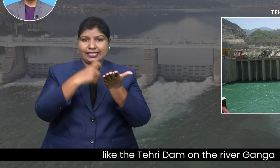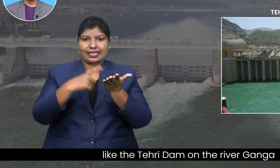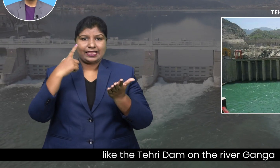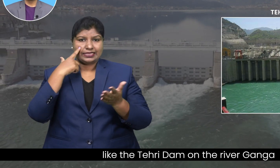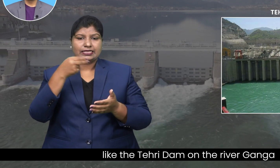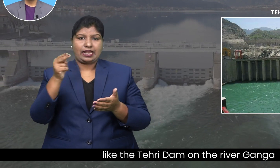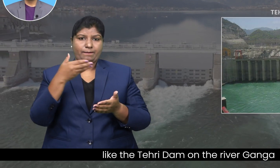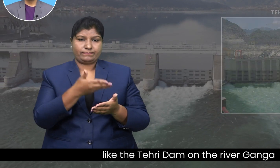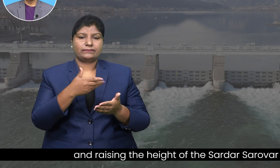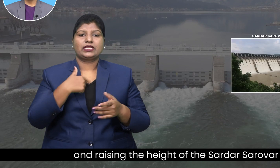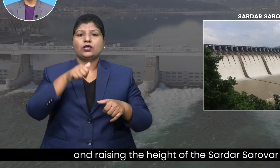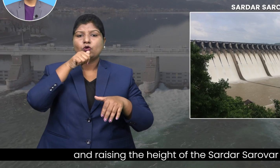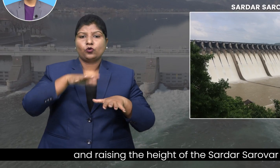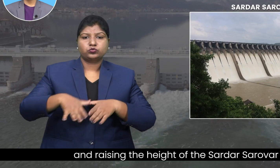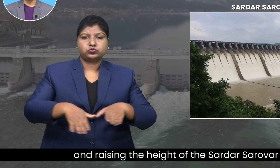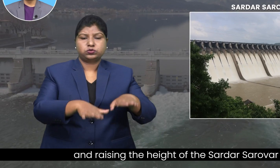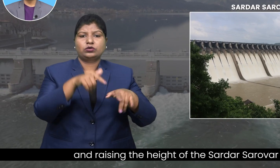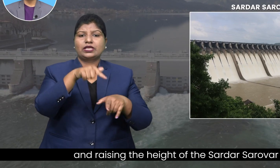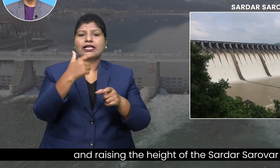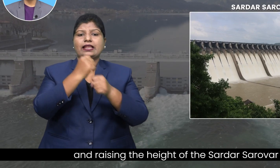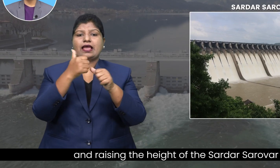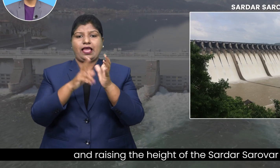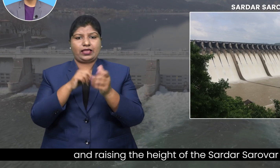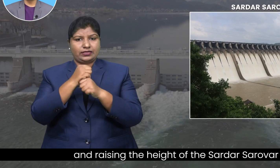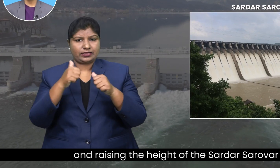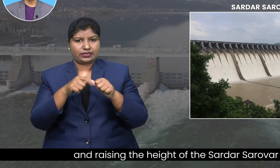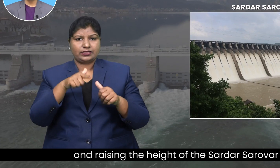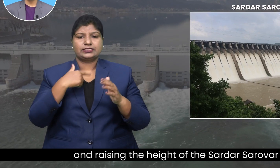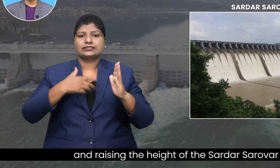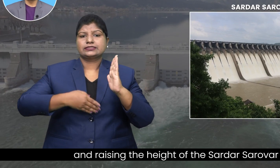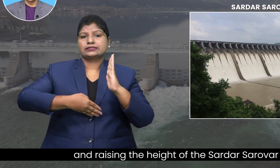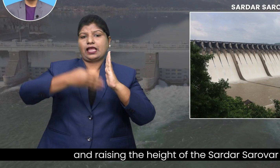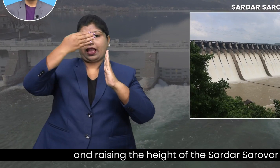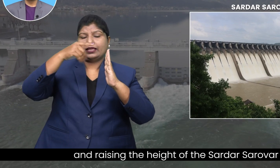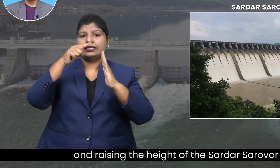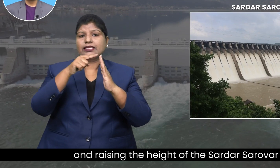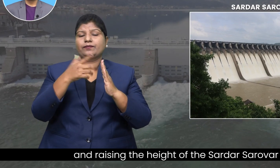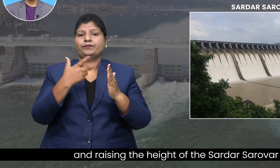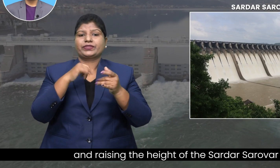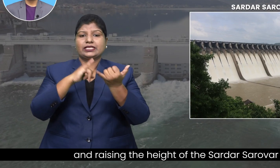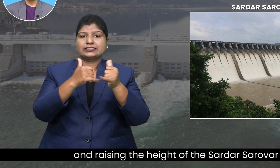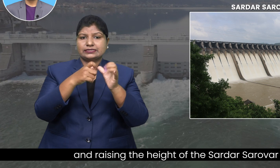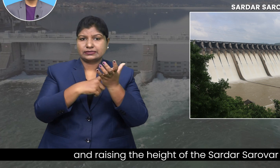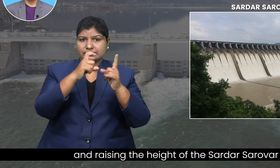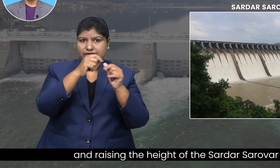Ganga and raising the height of the Sardar Sarovar Dam